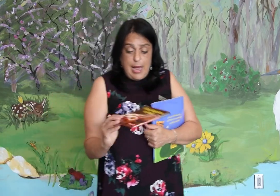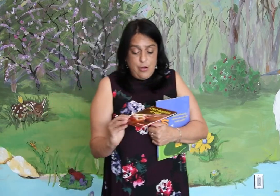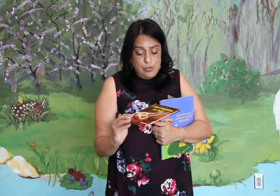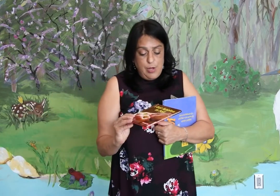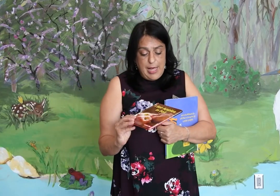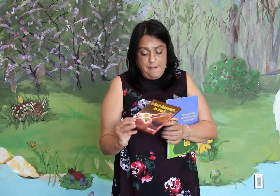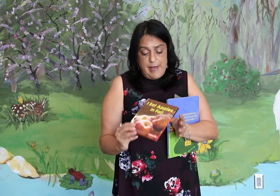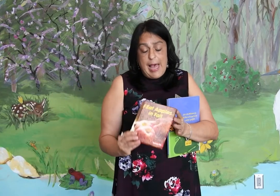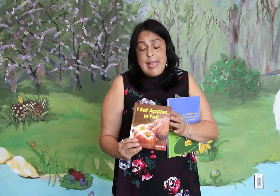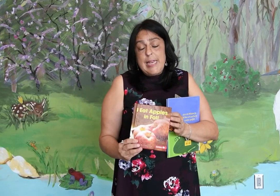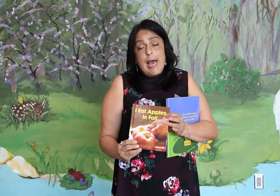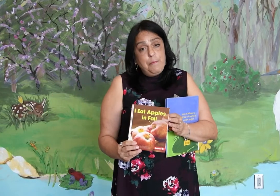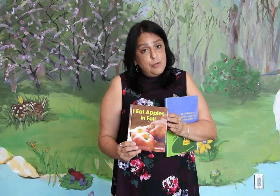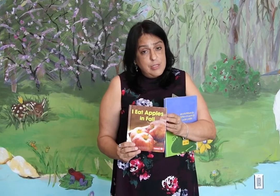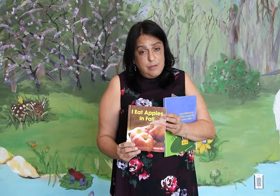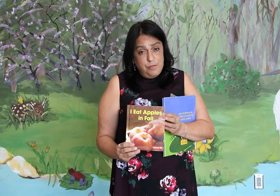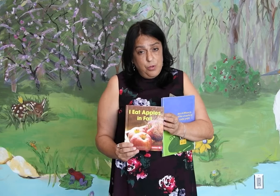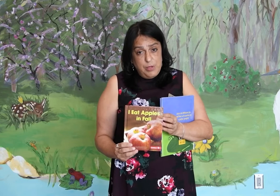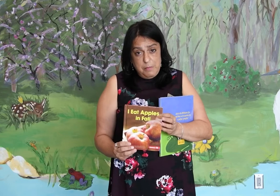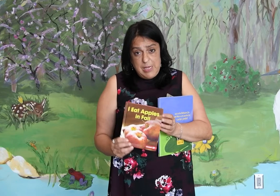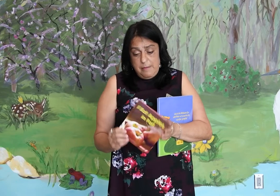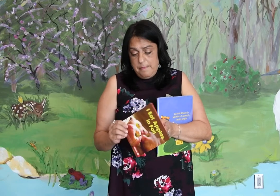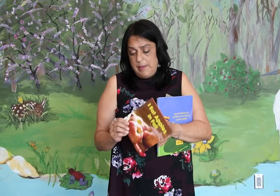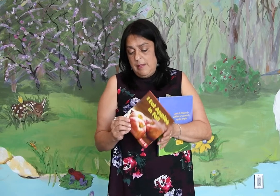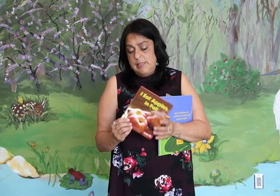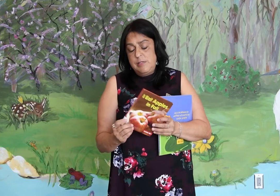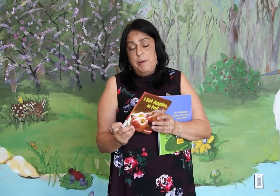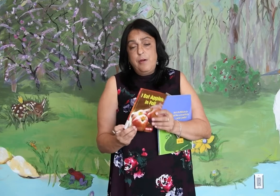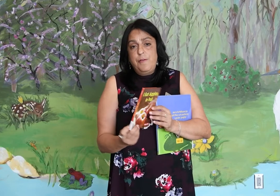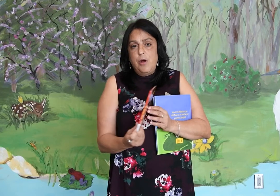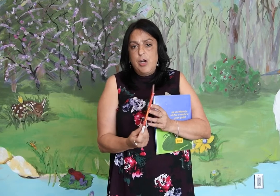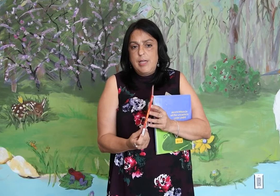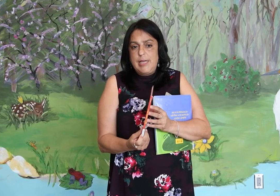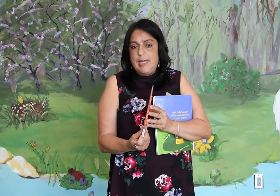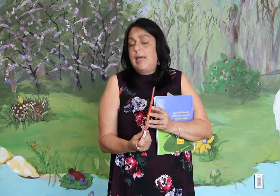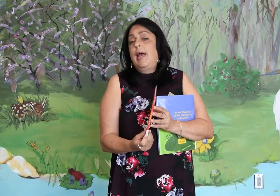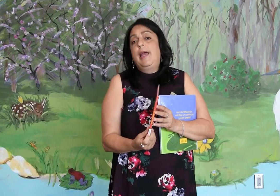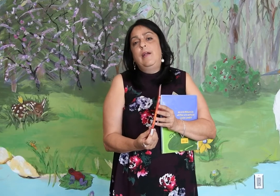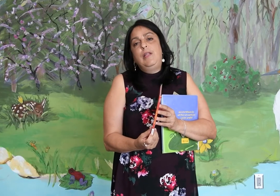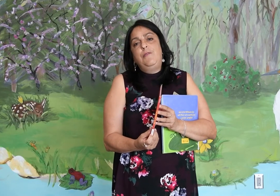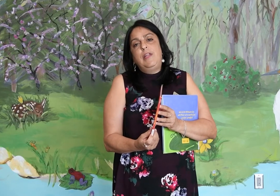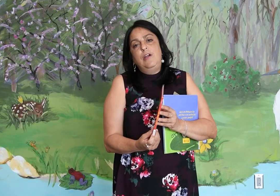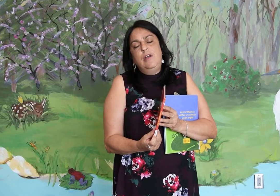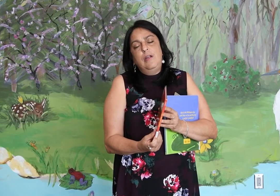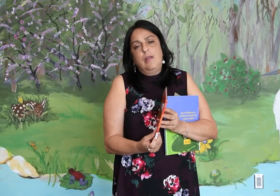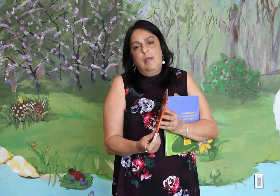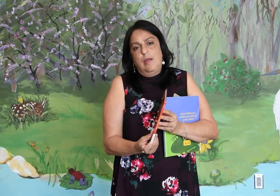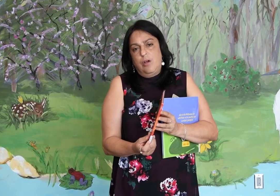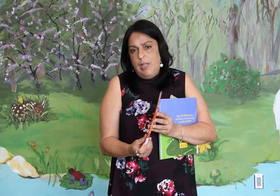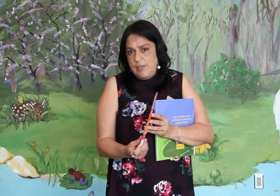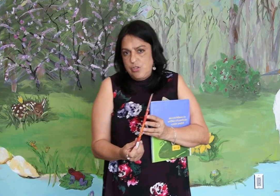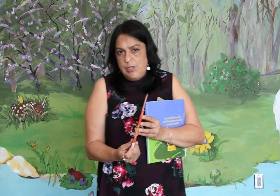also have I Eat Apples in the Fall with Me. This is part of our early reader collection and